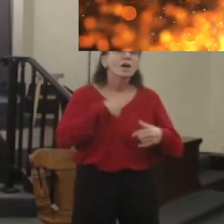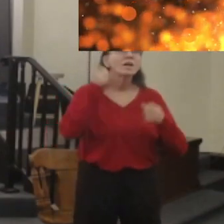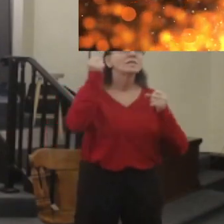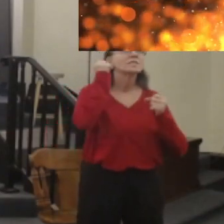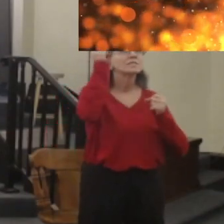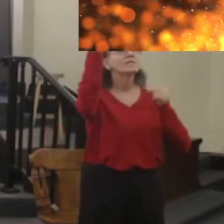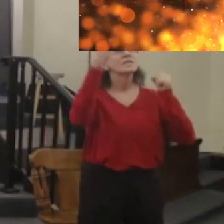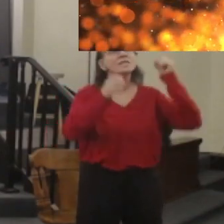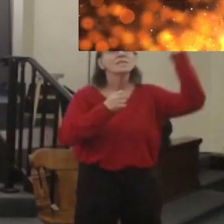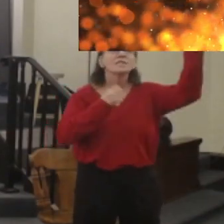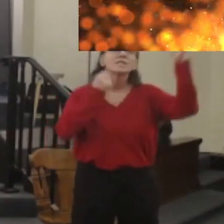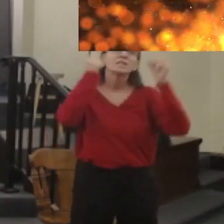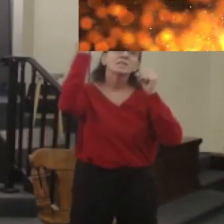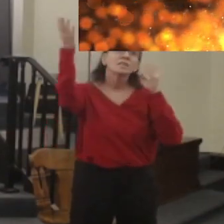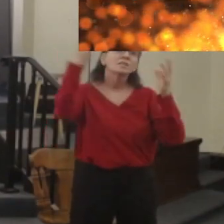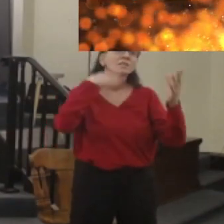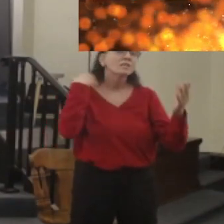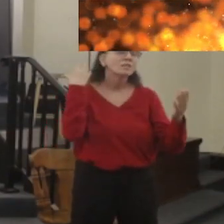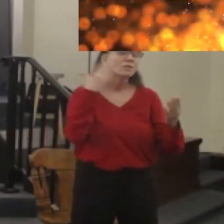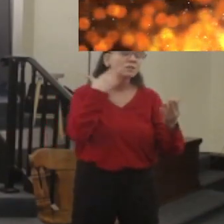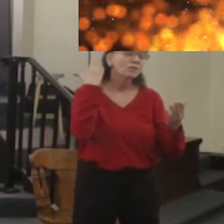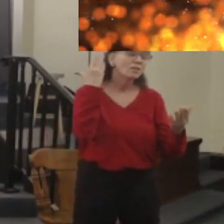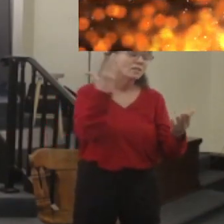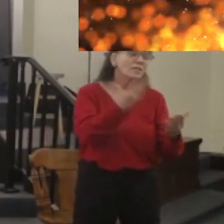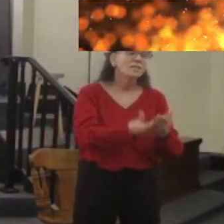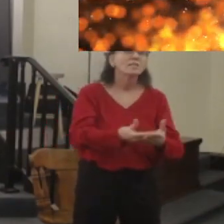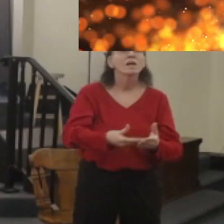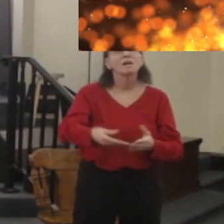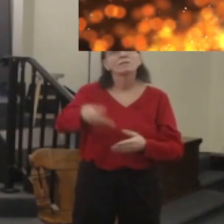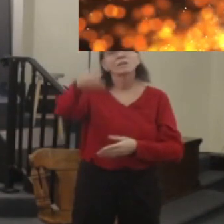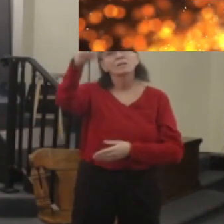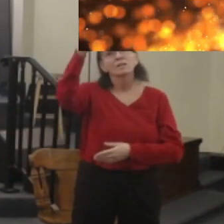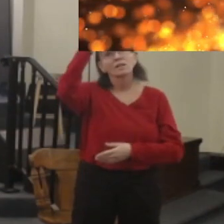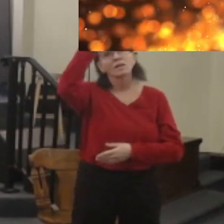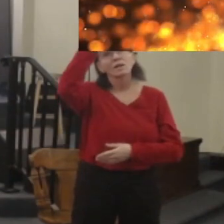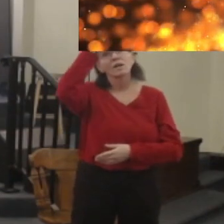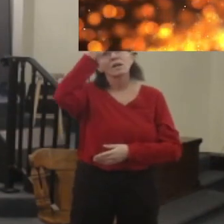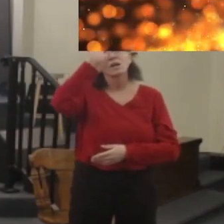to sing of the goodness of